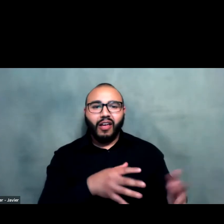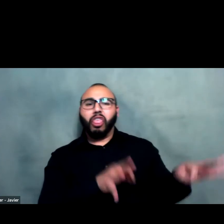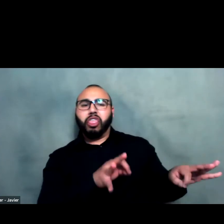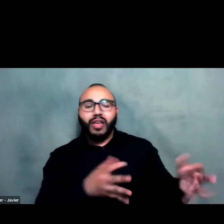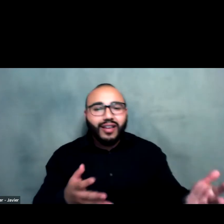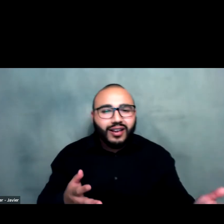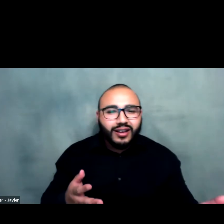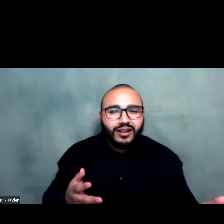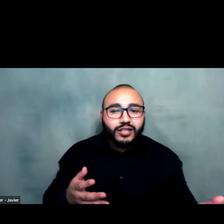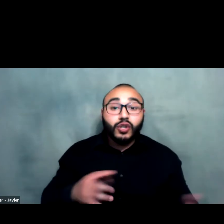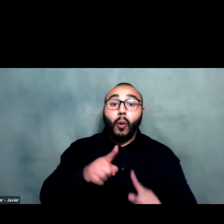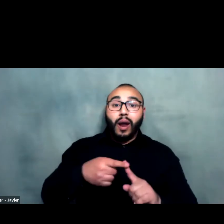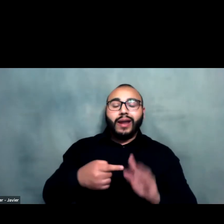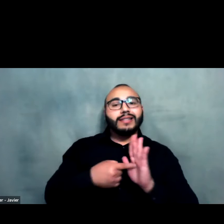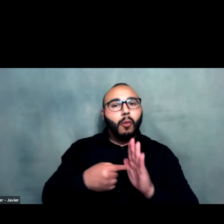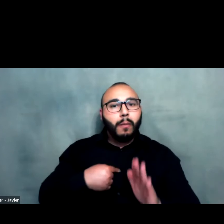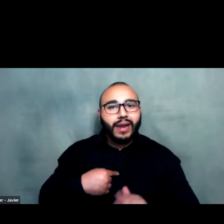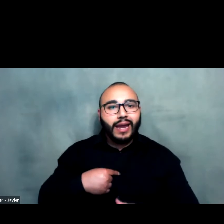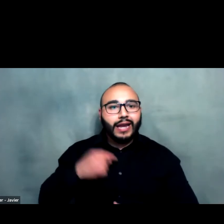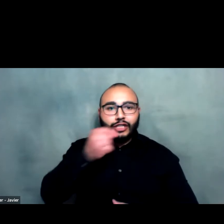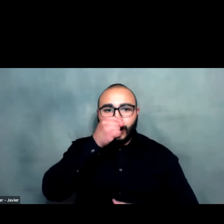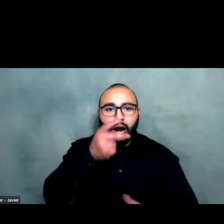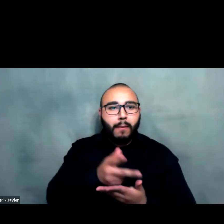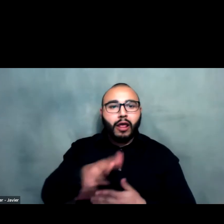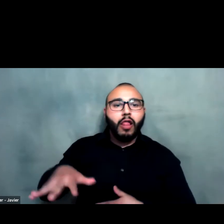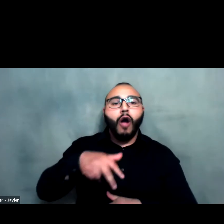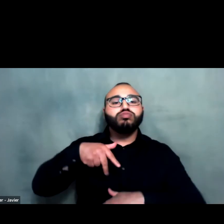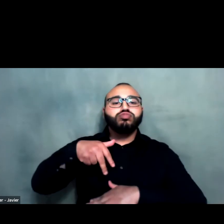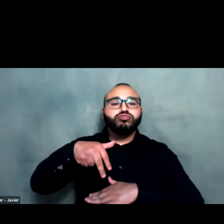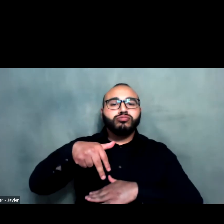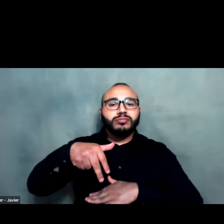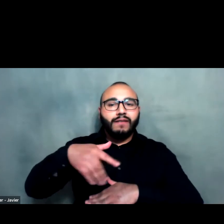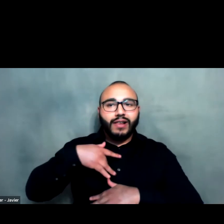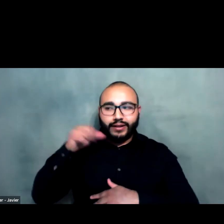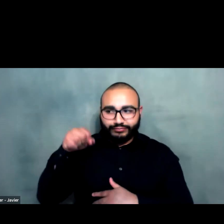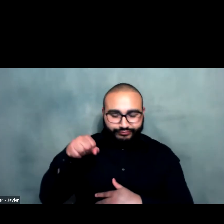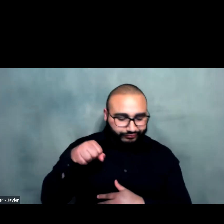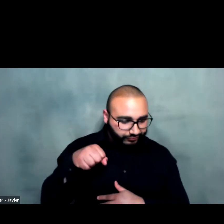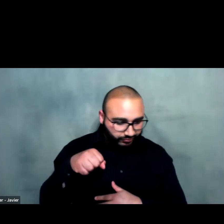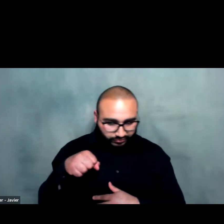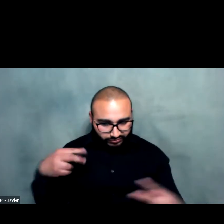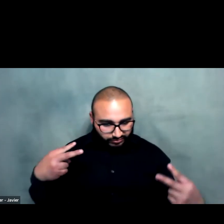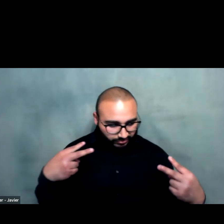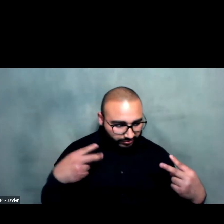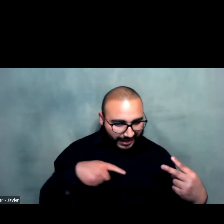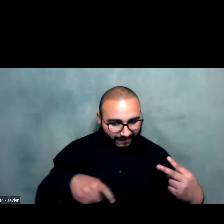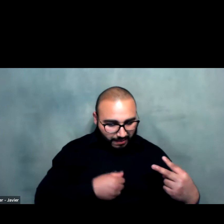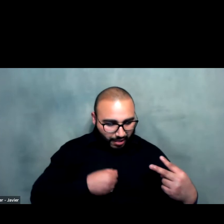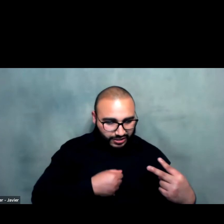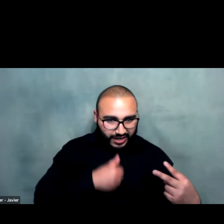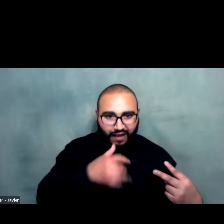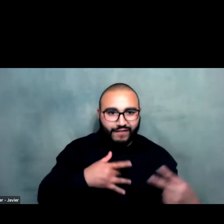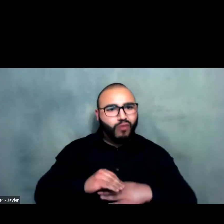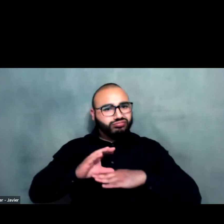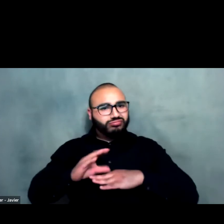almost have to like apologize for just existing as an Asian person now in public. When people look at me, I feel insecure.